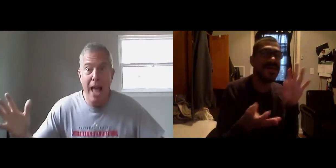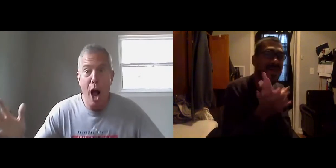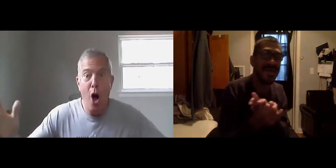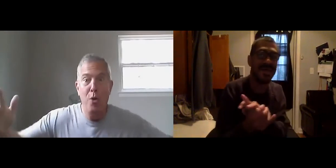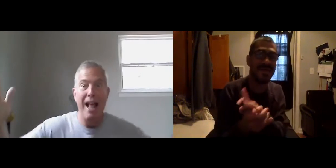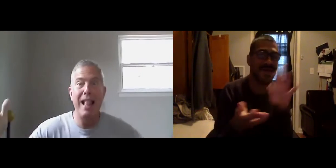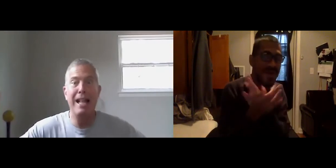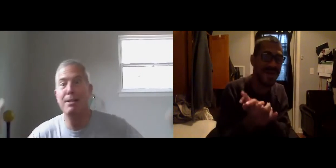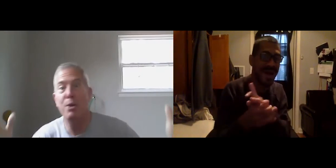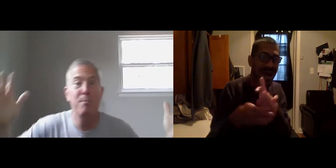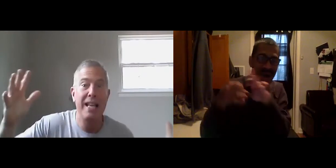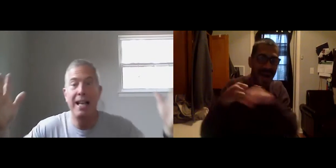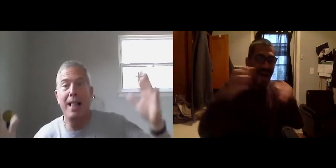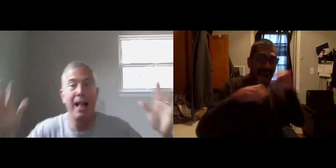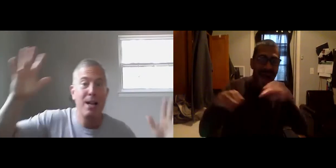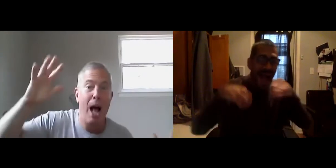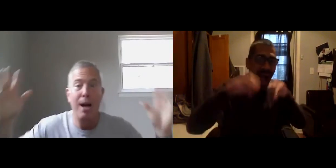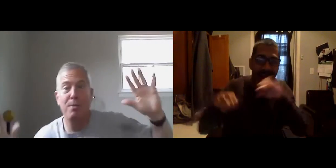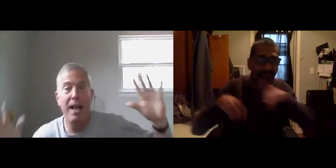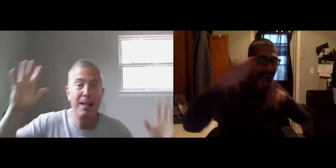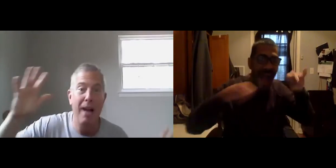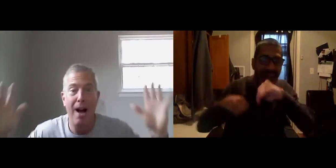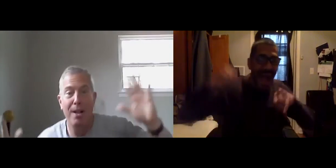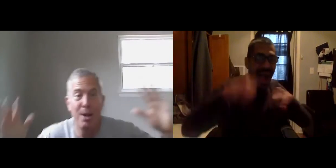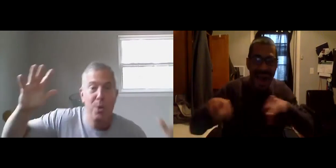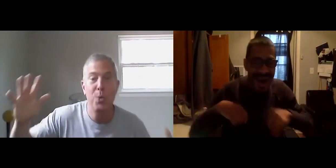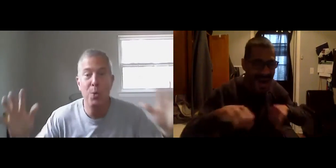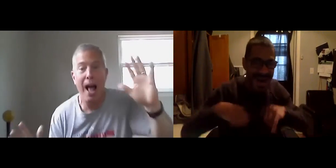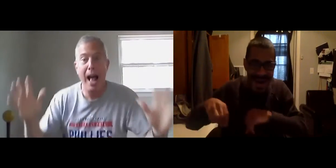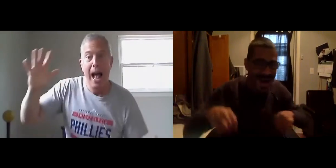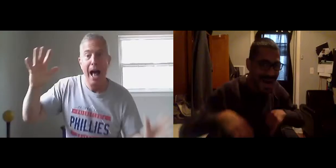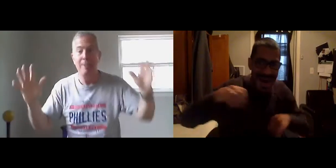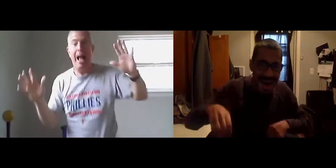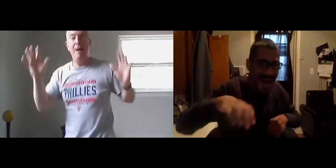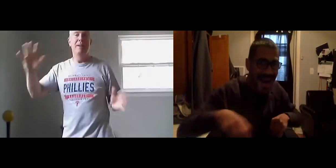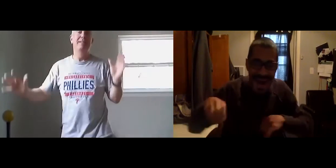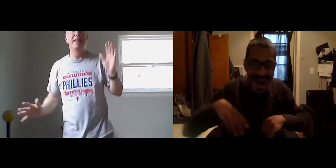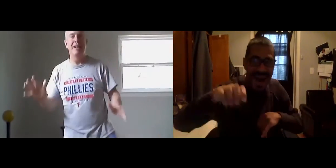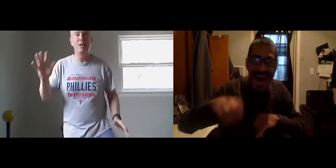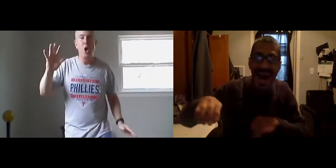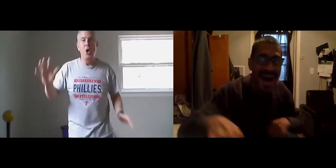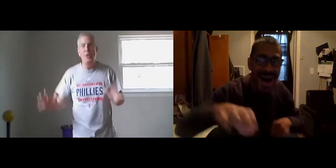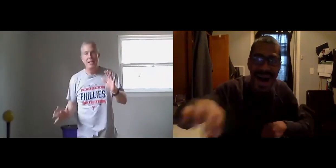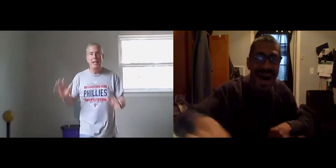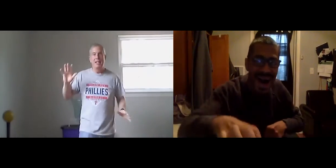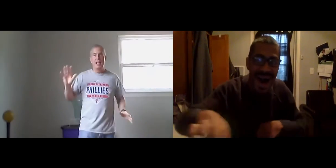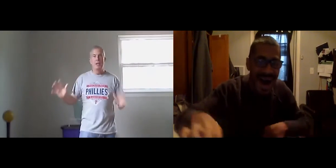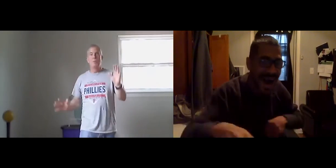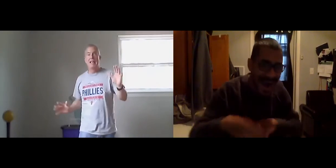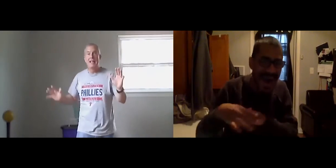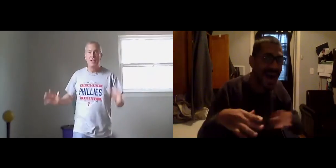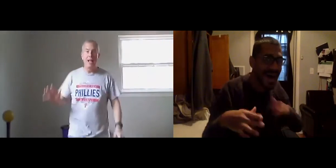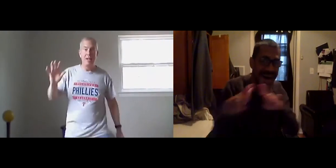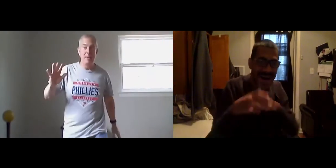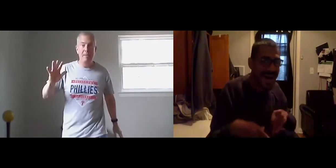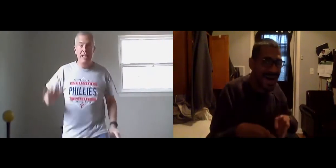along if you feel like a room without a roof. Because I'm happy. Clap along if you feel